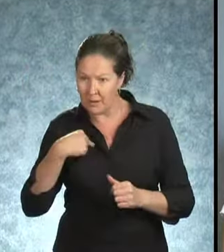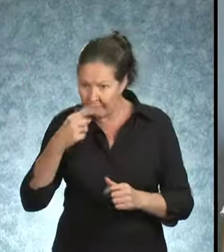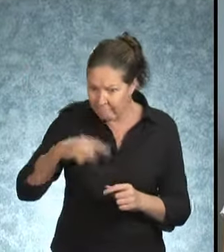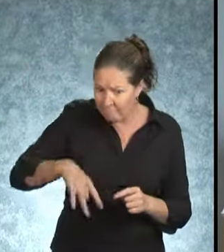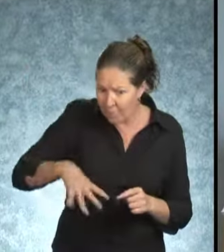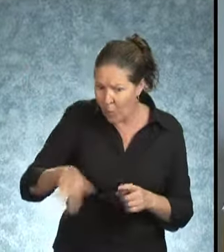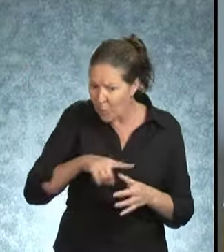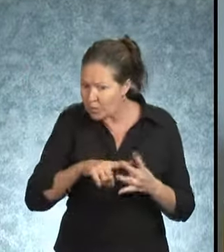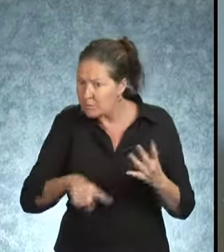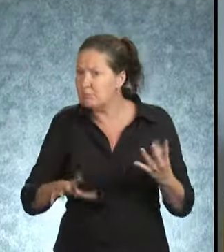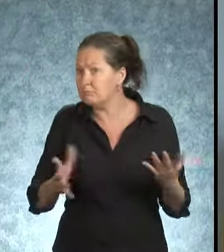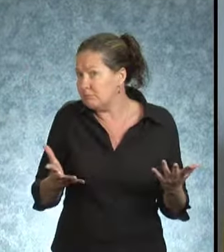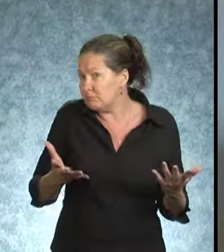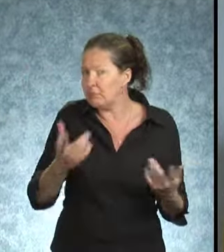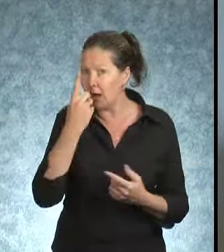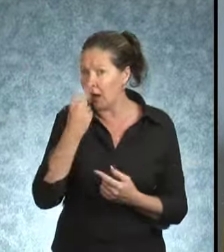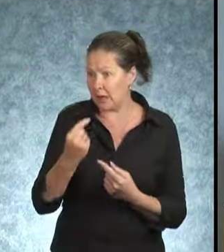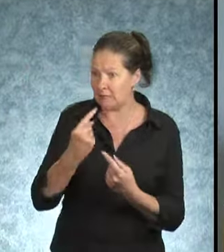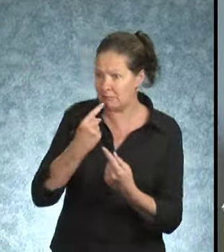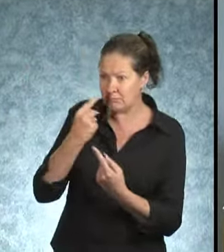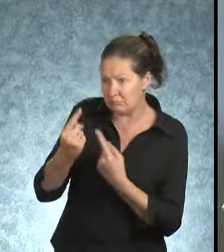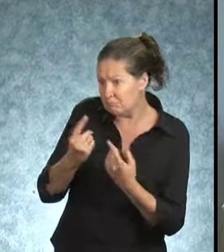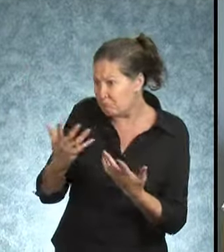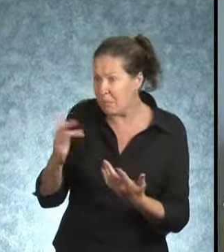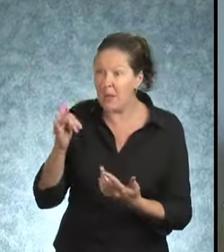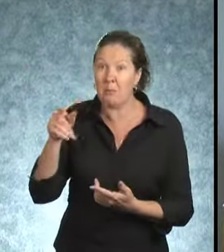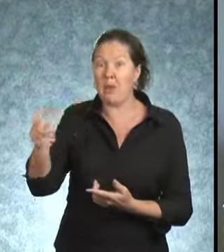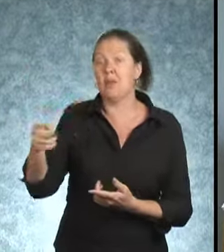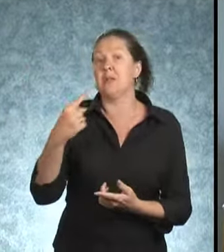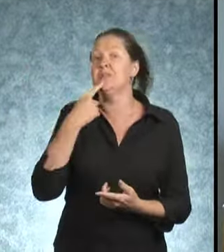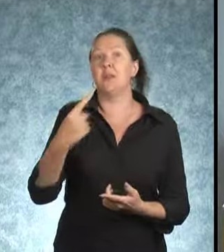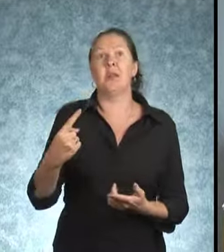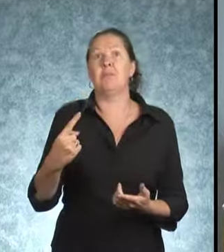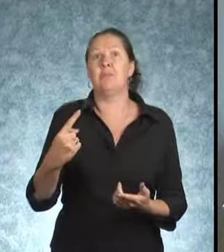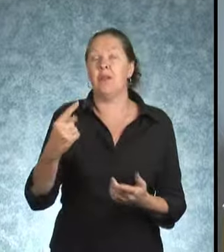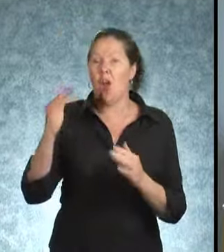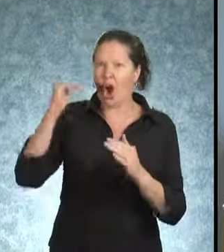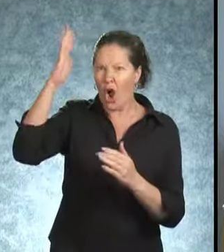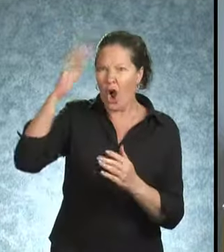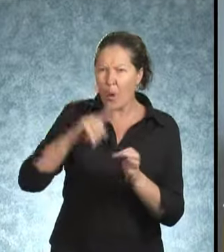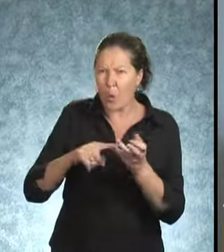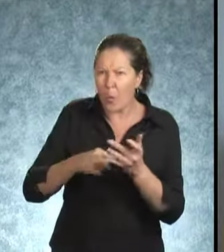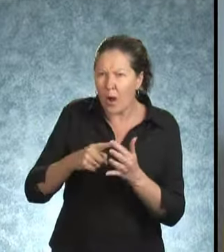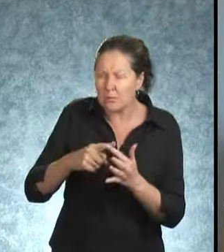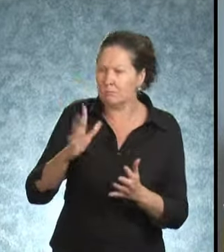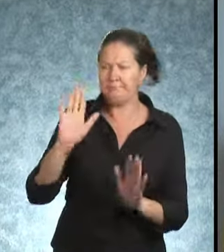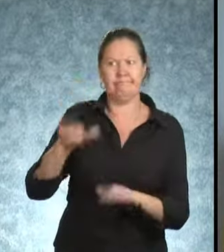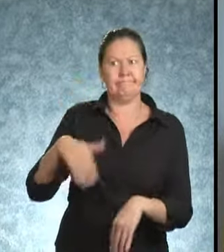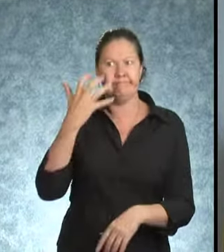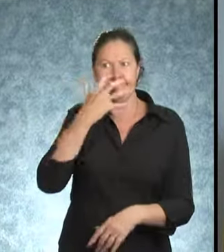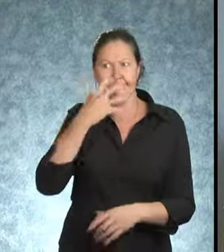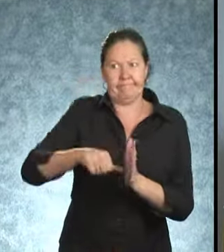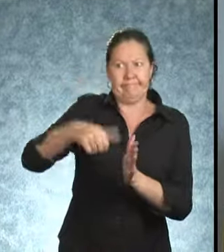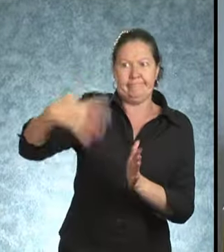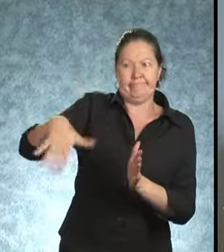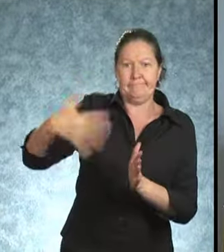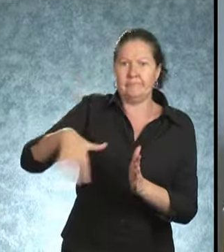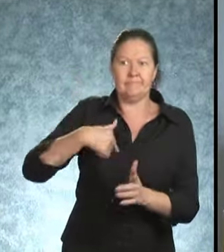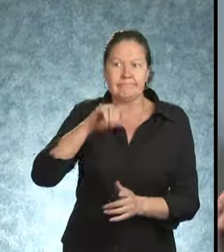you can afford. And you can actually obviously mention this to them. Maybe if your neighbour comes up with a really high quote, you can explain that that's actually out of